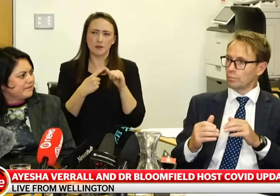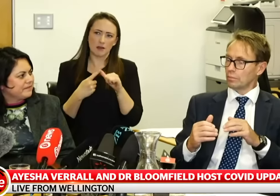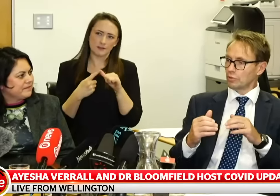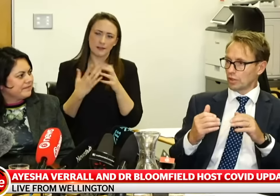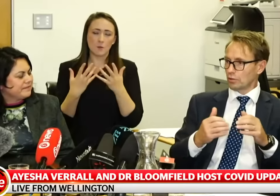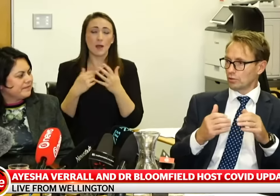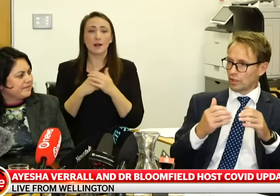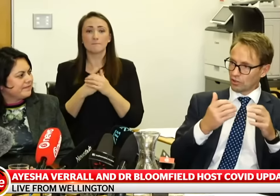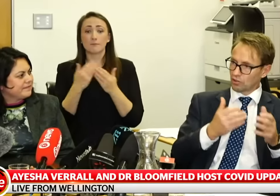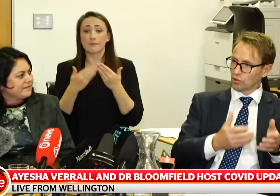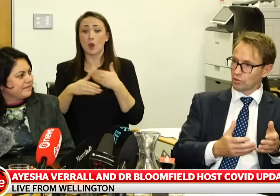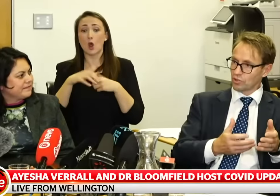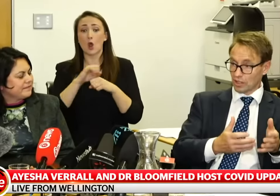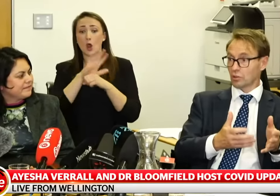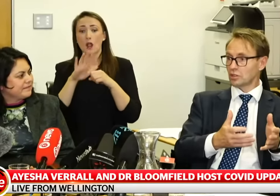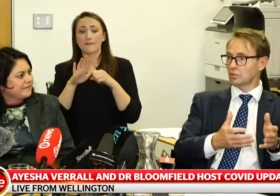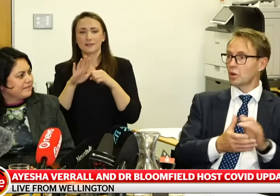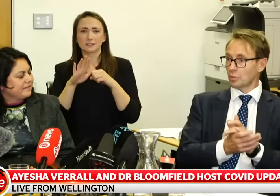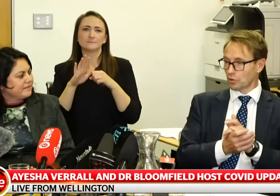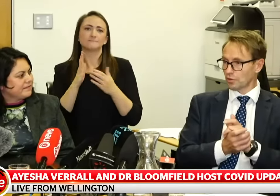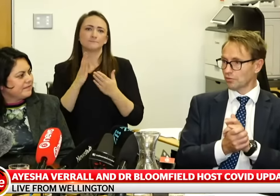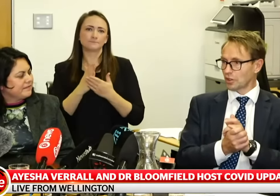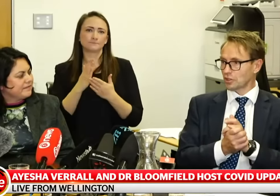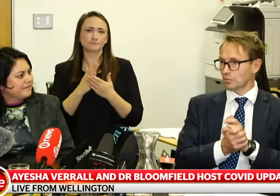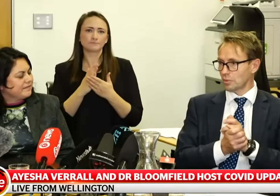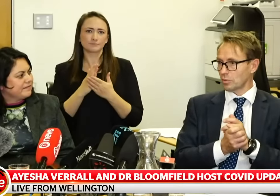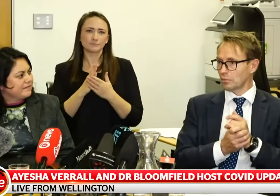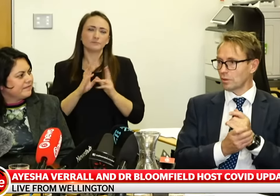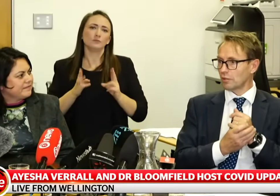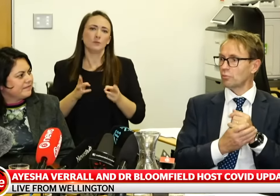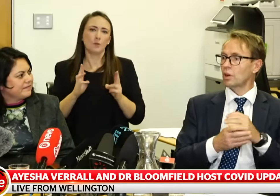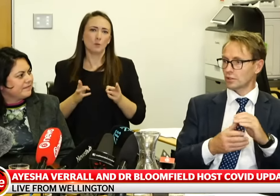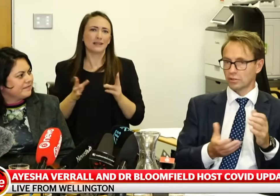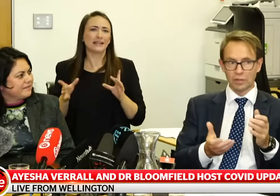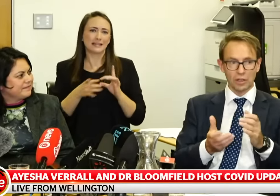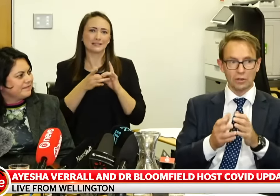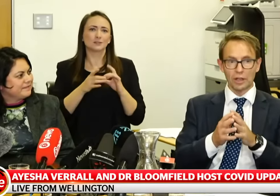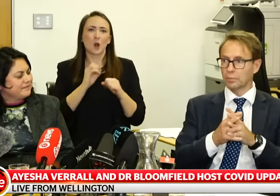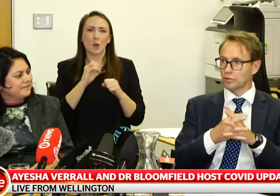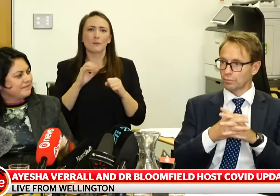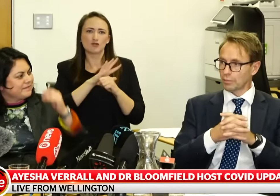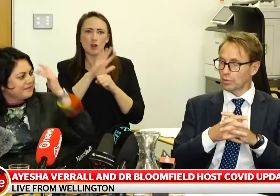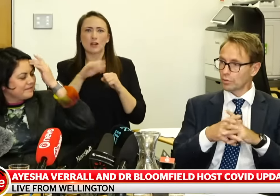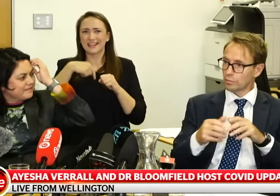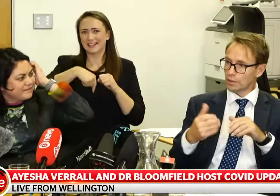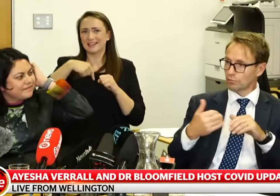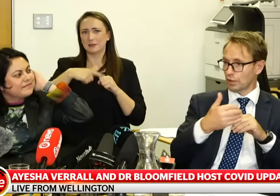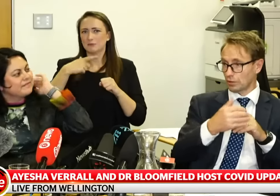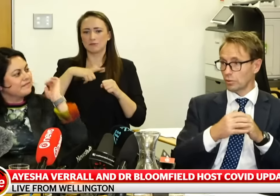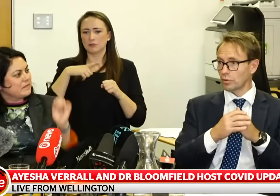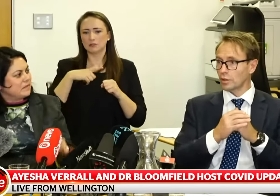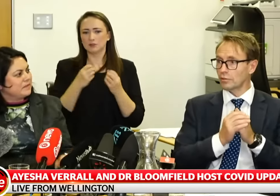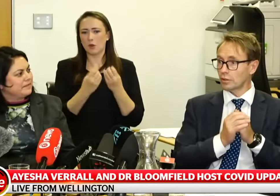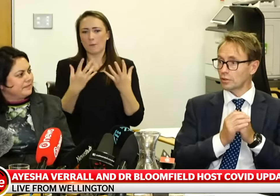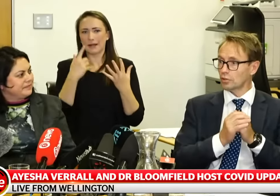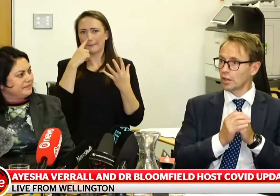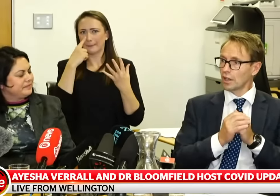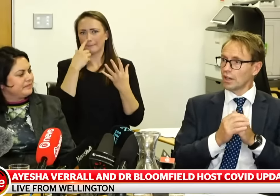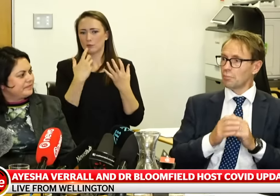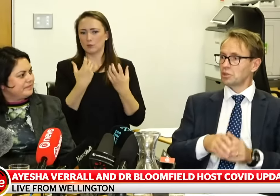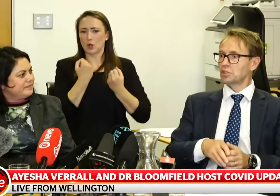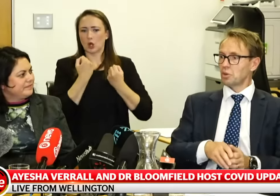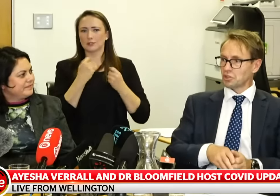will be secondary to Omicron infection. We had relatively low numbers of people who had been infected with earlier